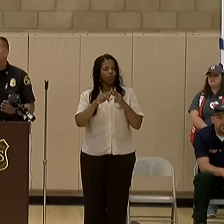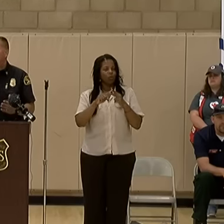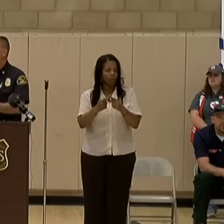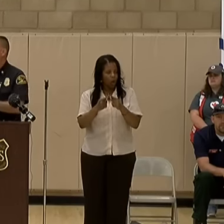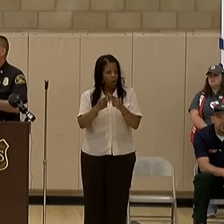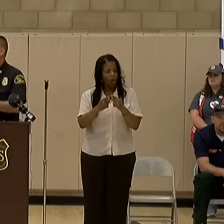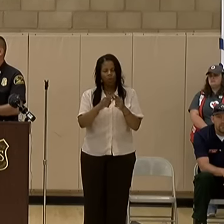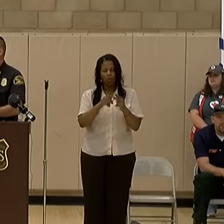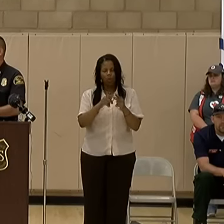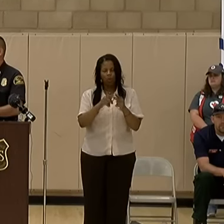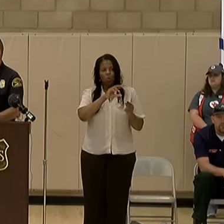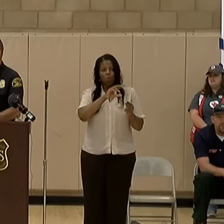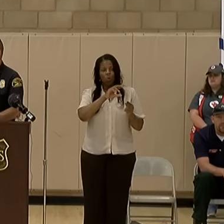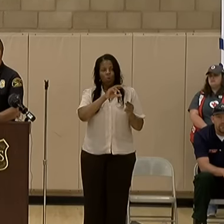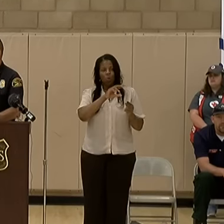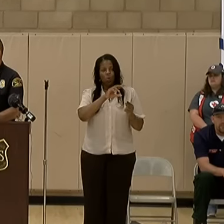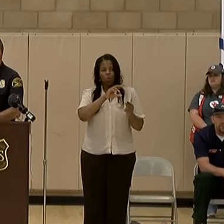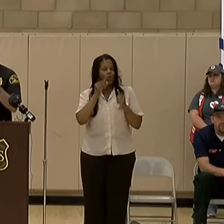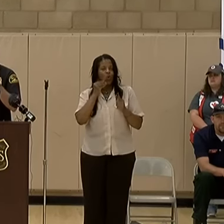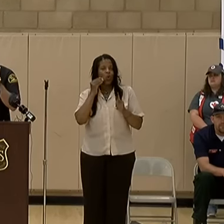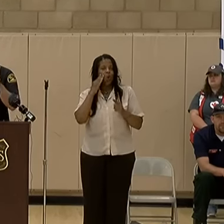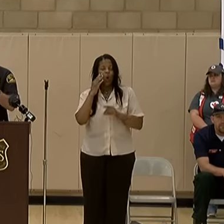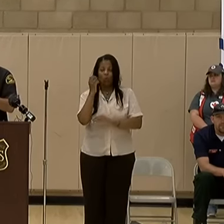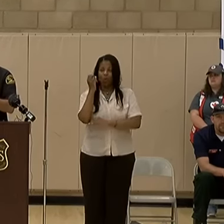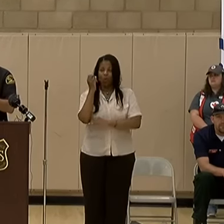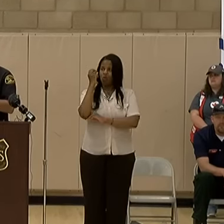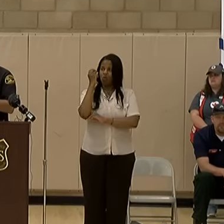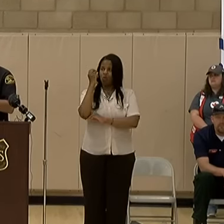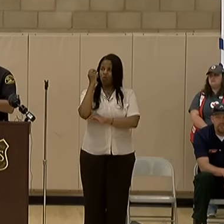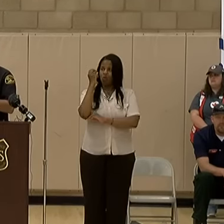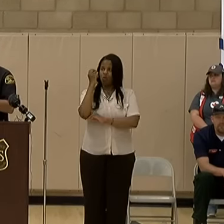at noon tomorrow.